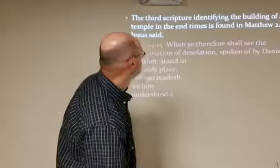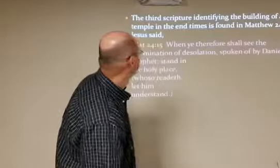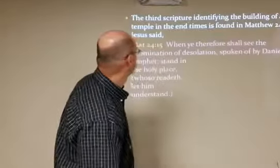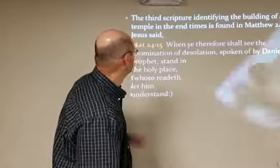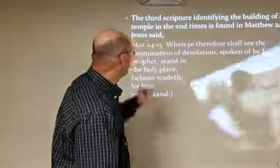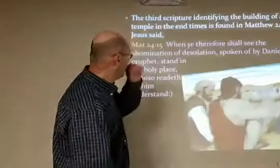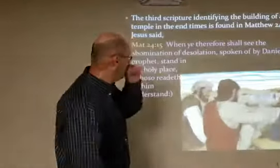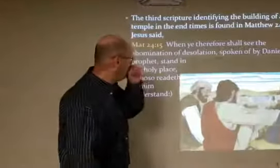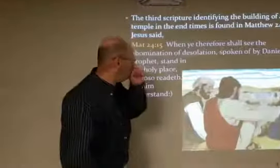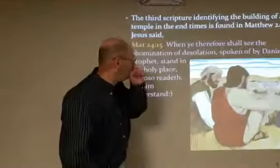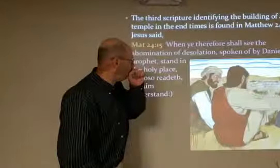where Jesus is speaking.